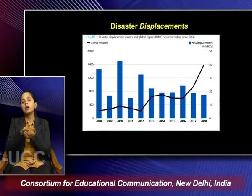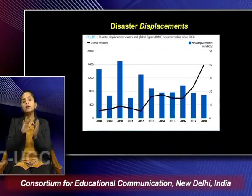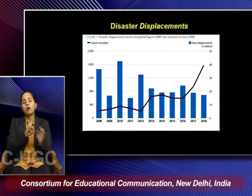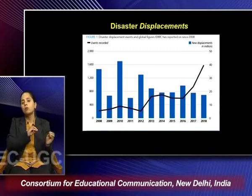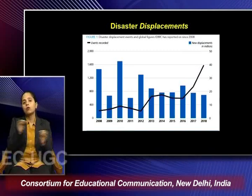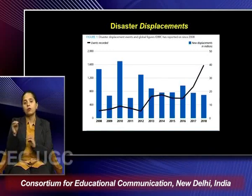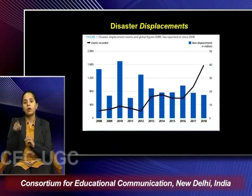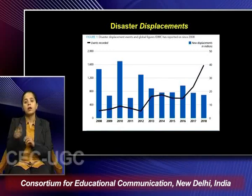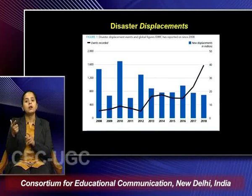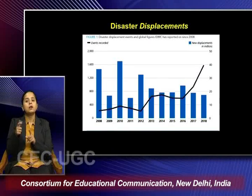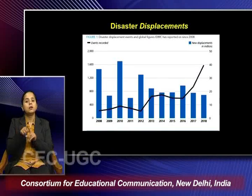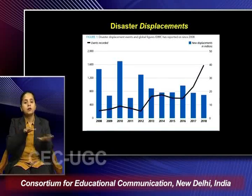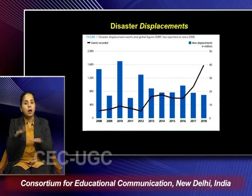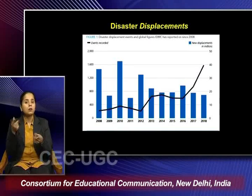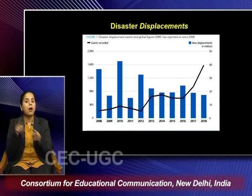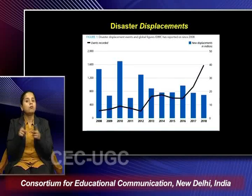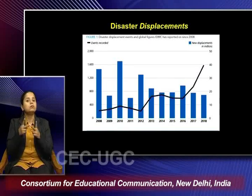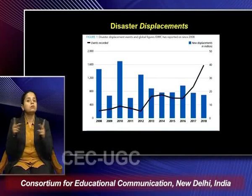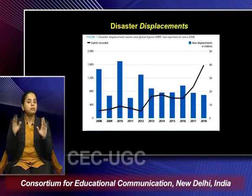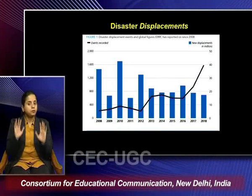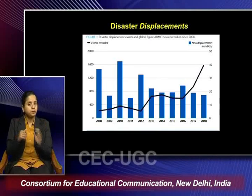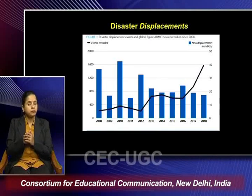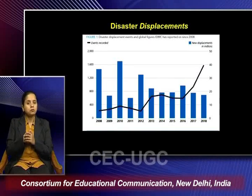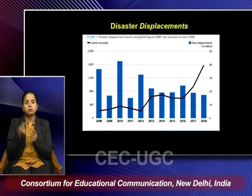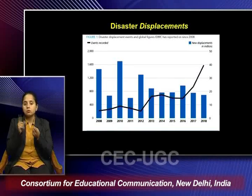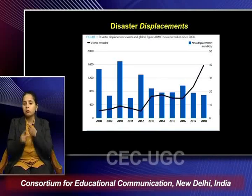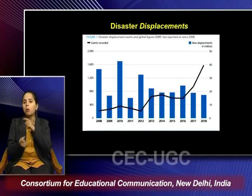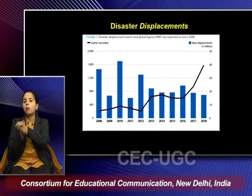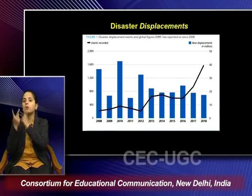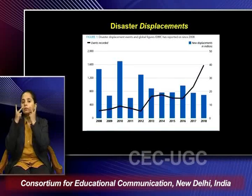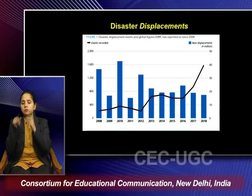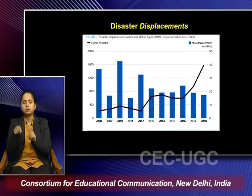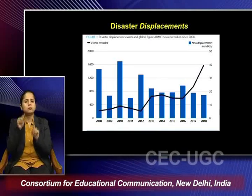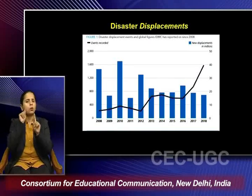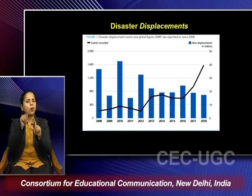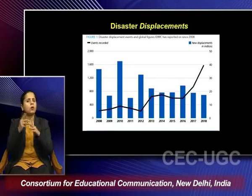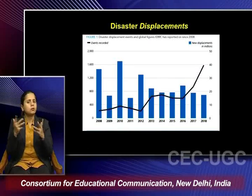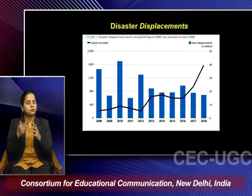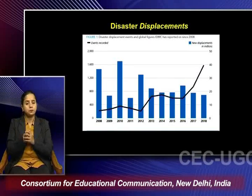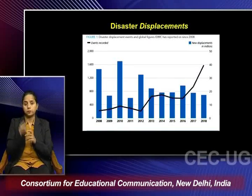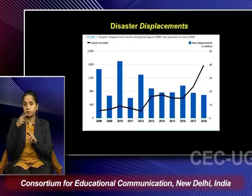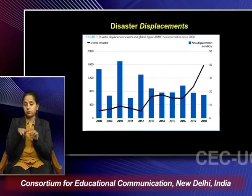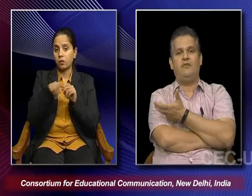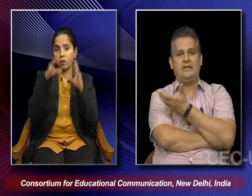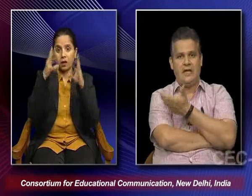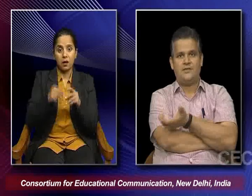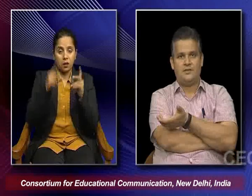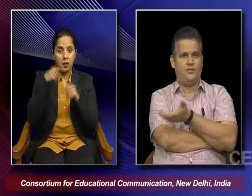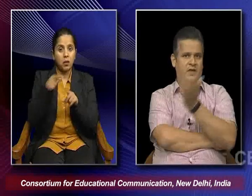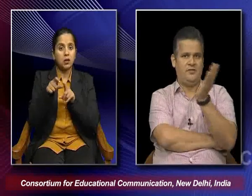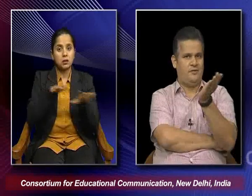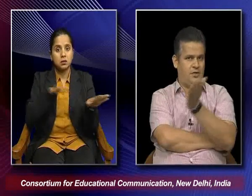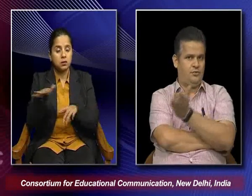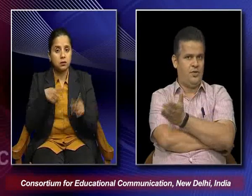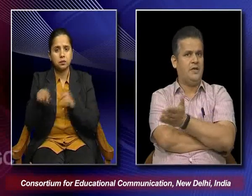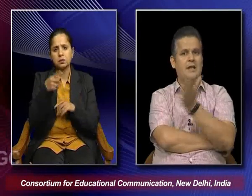of disaster and episodes. So the point is that even if these numbers of disasters